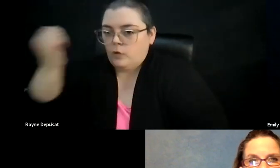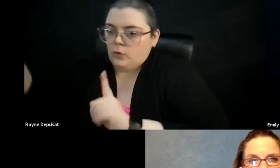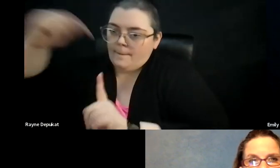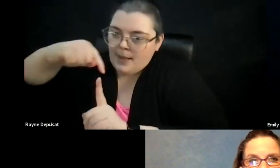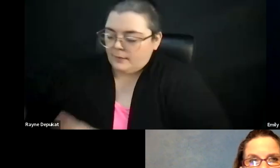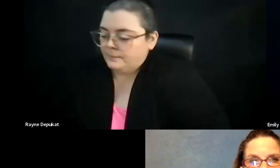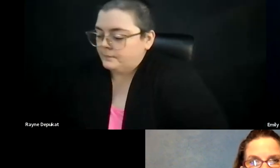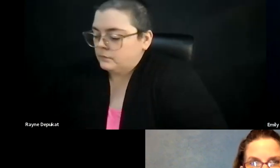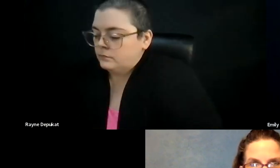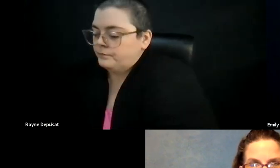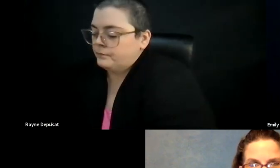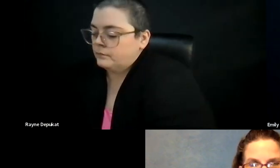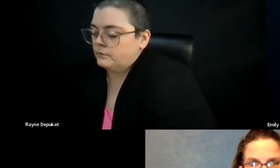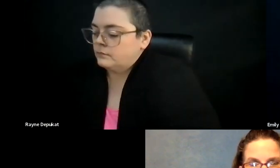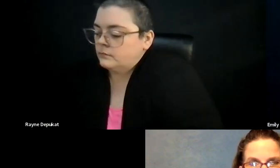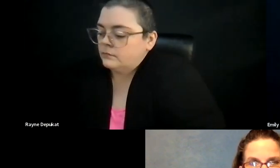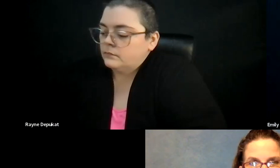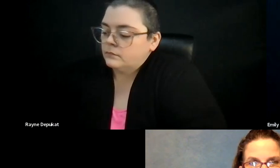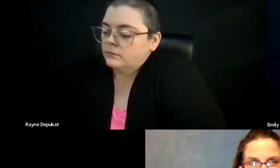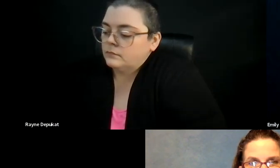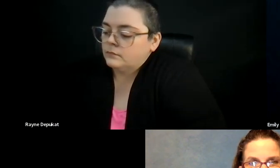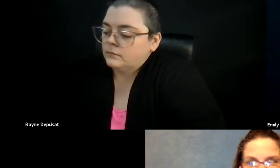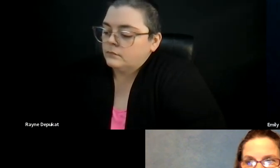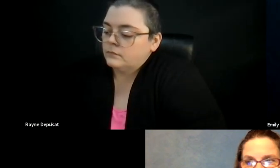I'm going to make a note so I don't forget to go back to that topic.